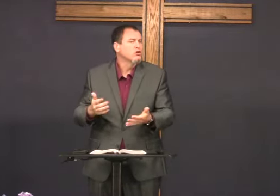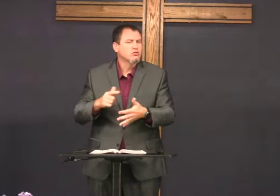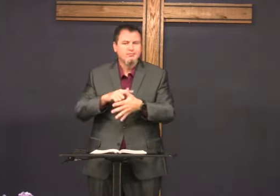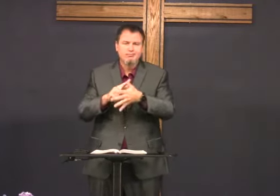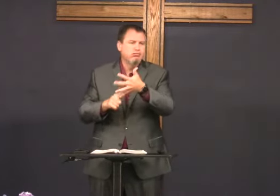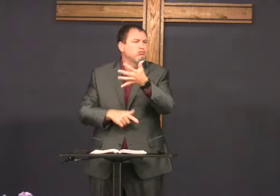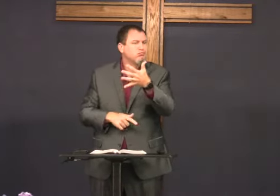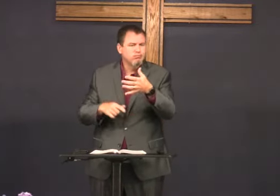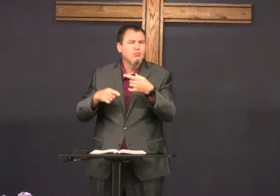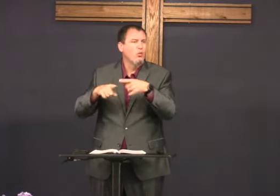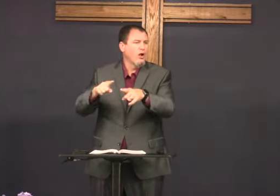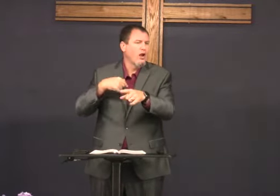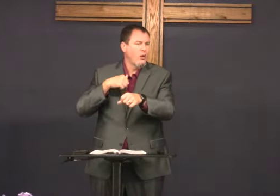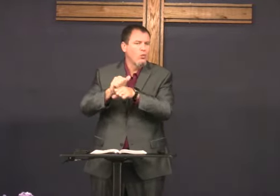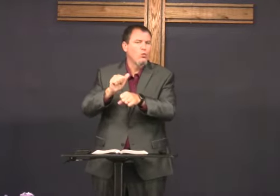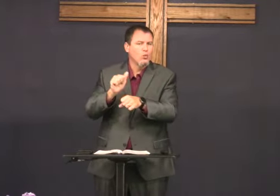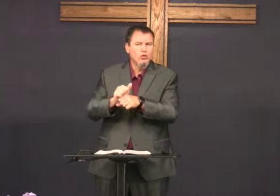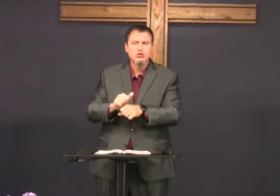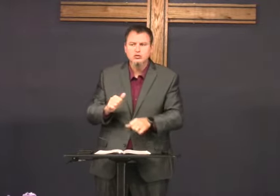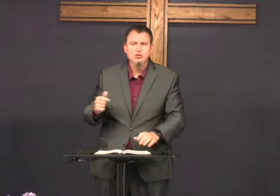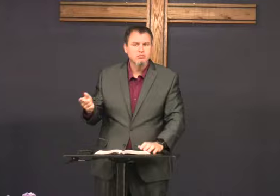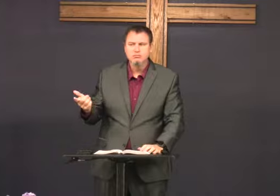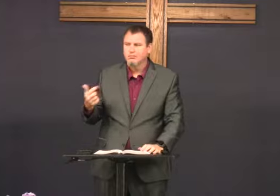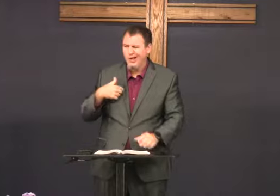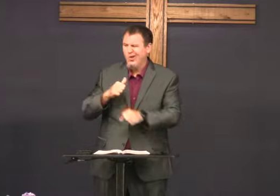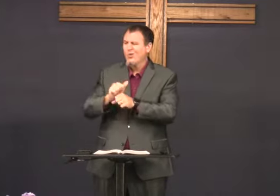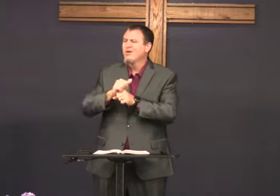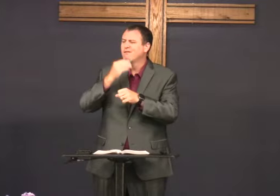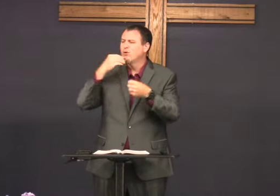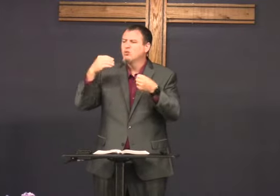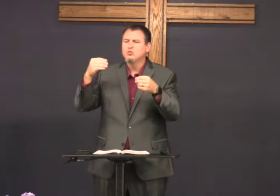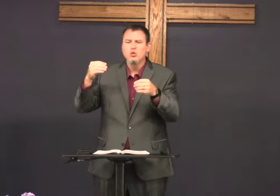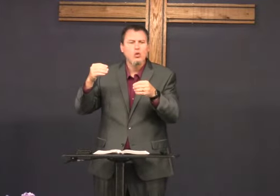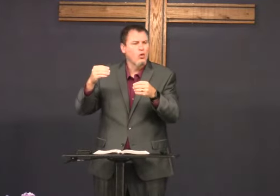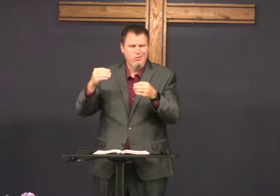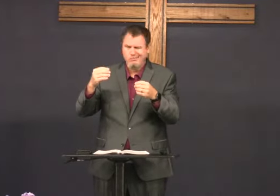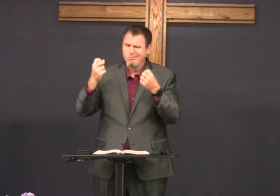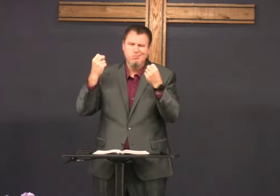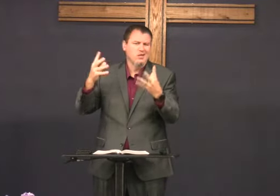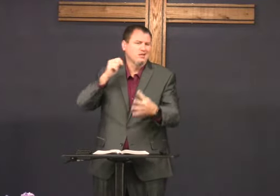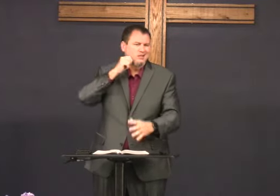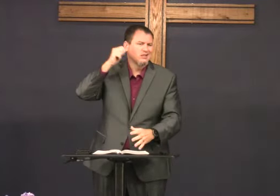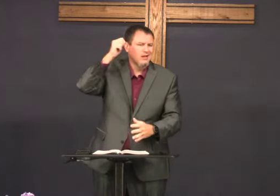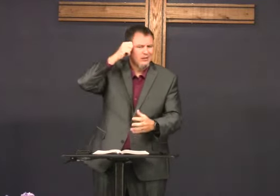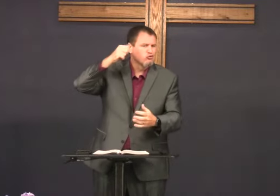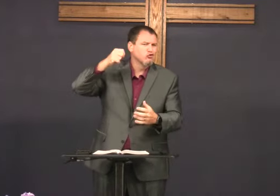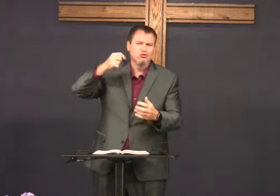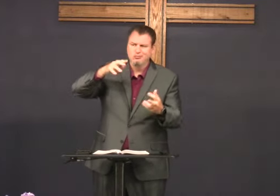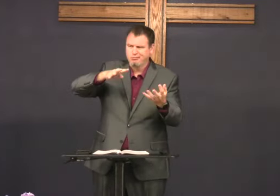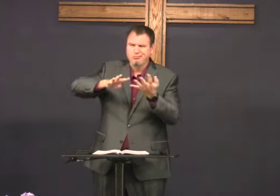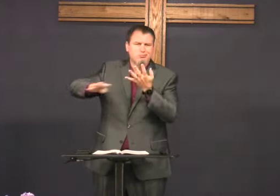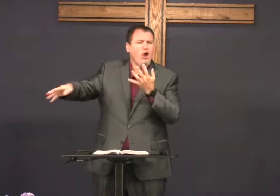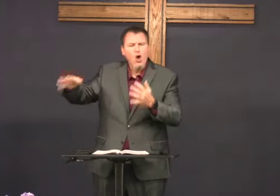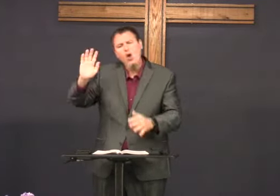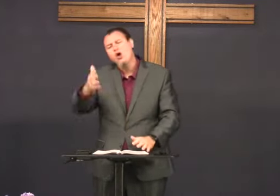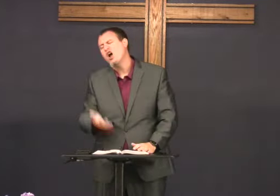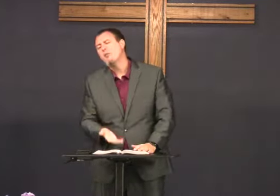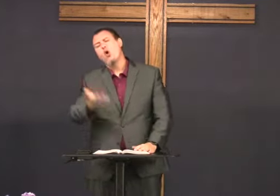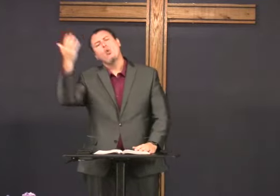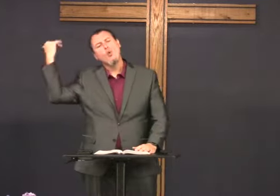times I suggested, you know, while I worked with them, I went to the grocery store. And there were lots of